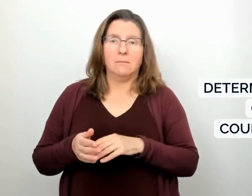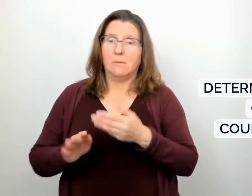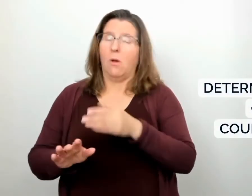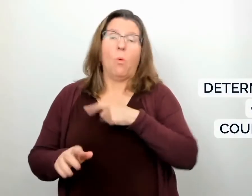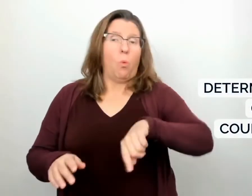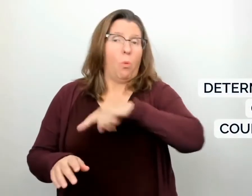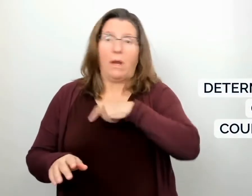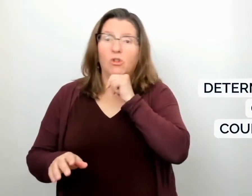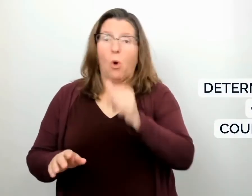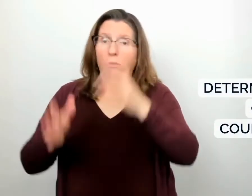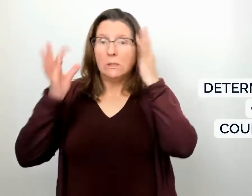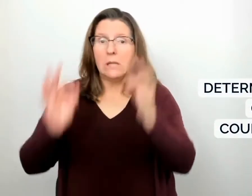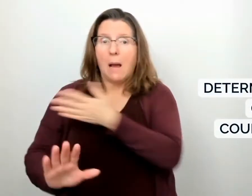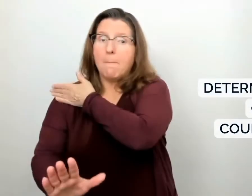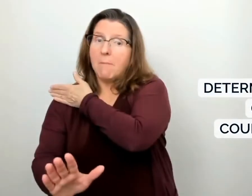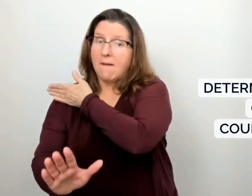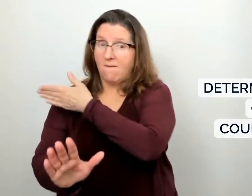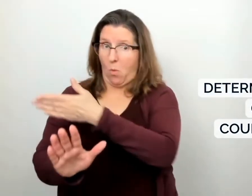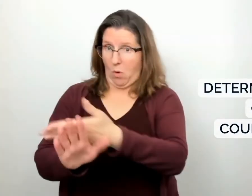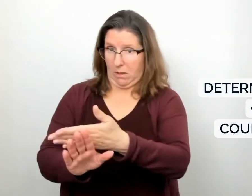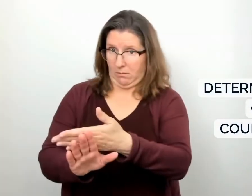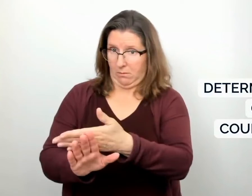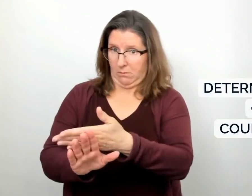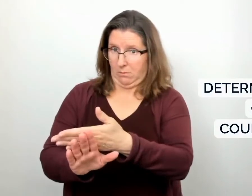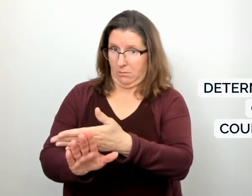I want to emphasize grades are not determined ahead of time.